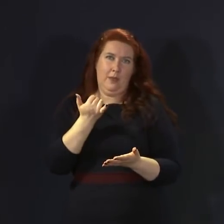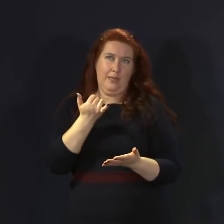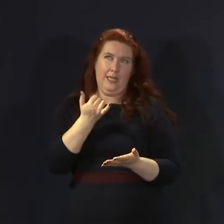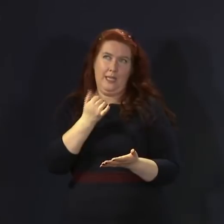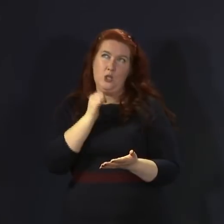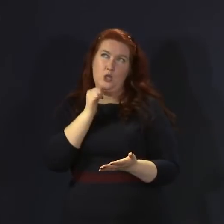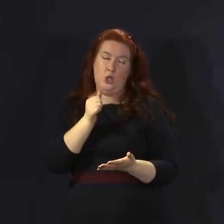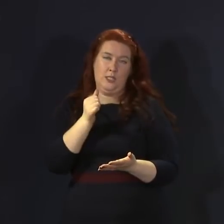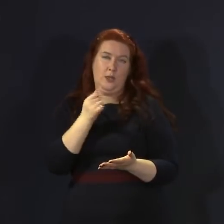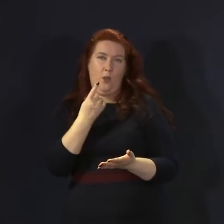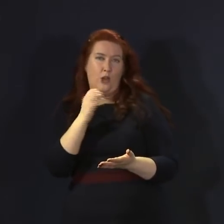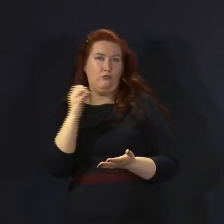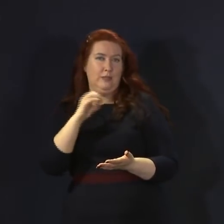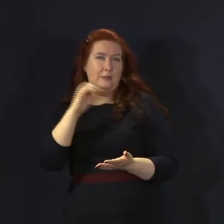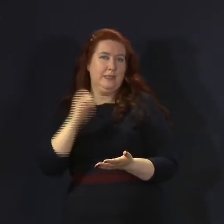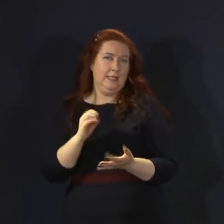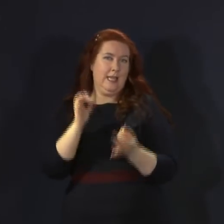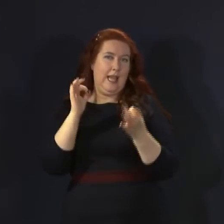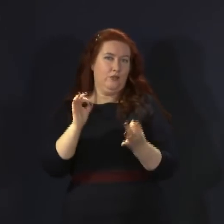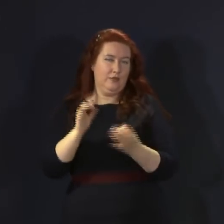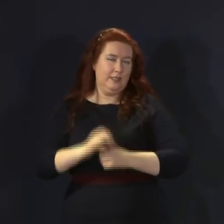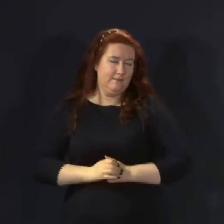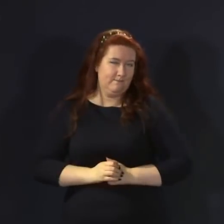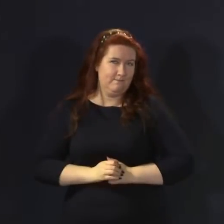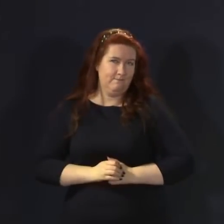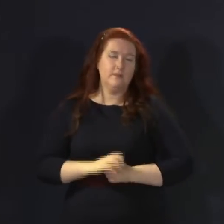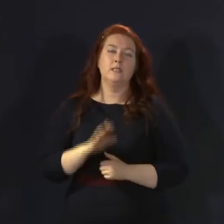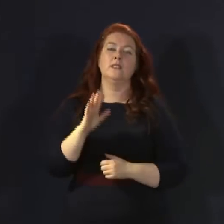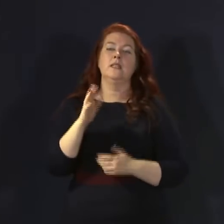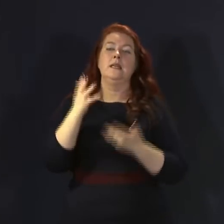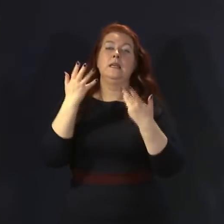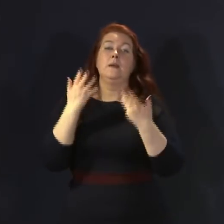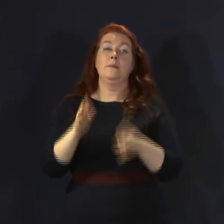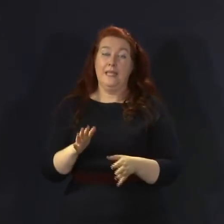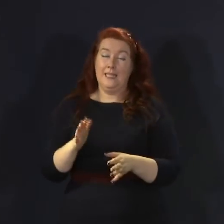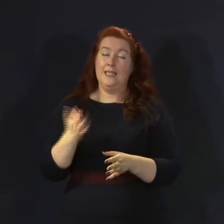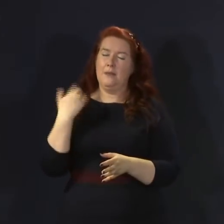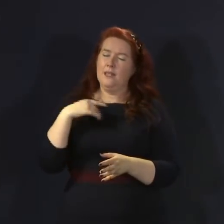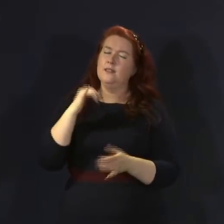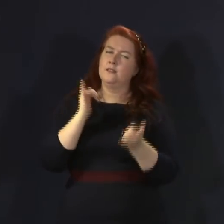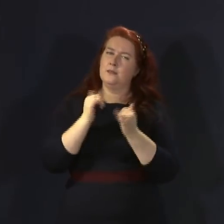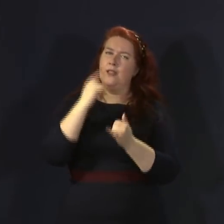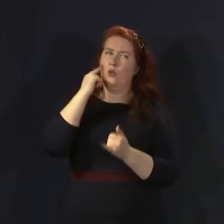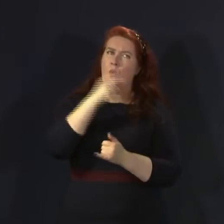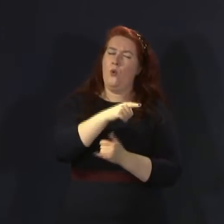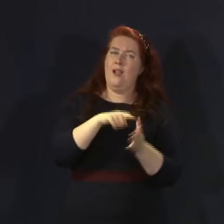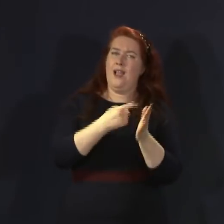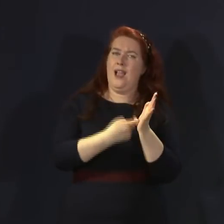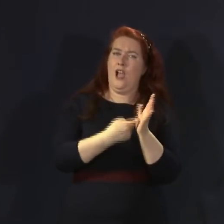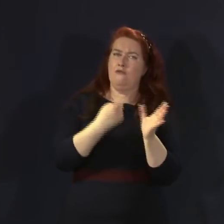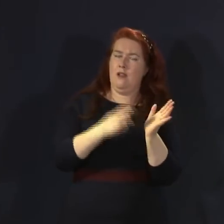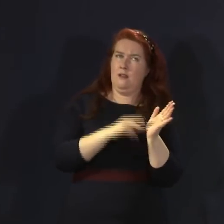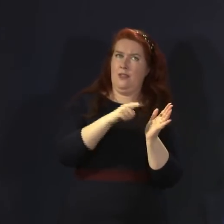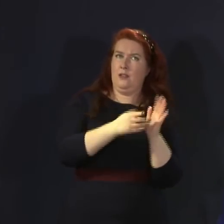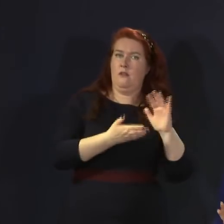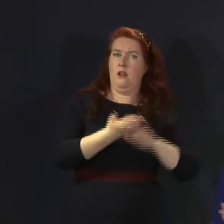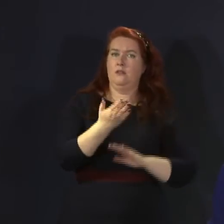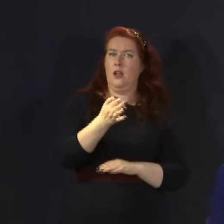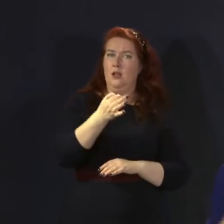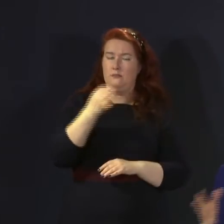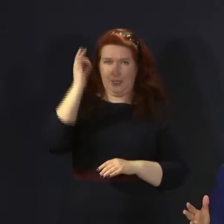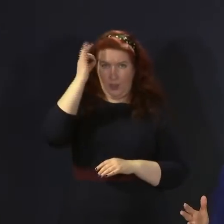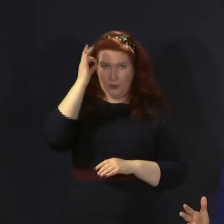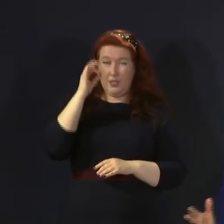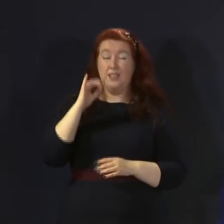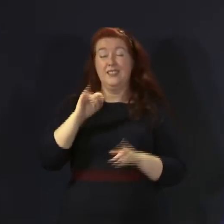be 100% accurate, because we have in the past, as you say, taken slightly different decisions. With some islands, we've taken different decisions around